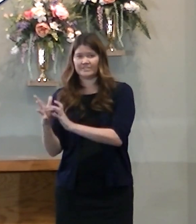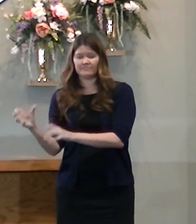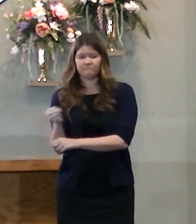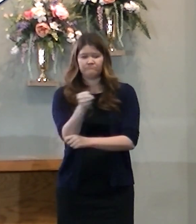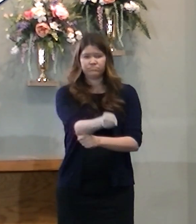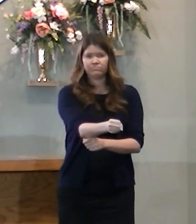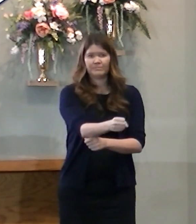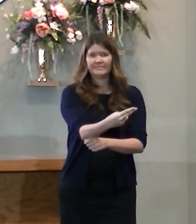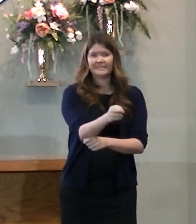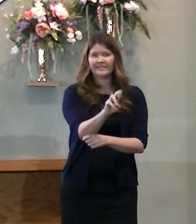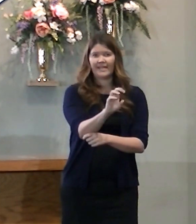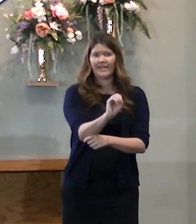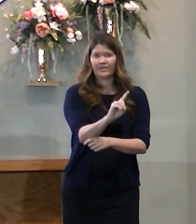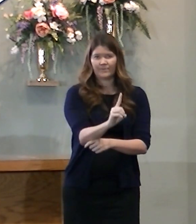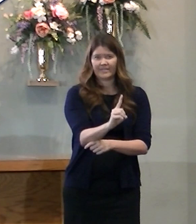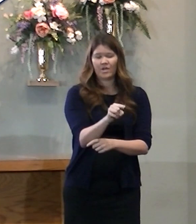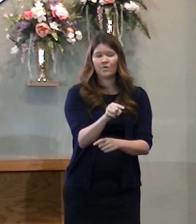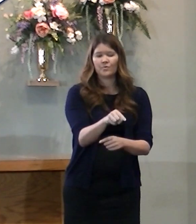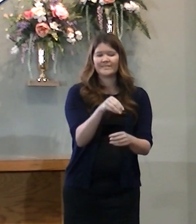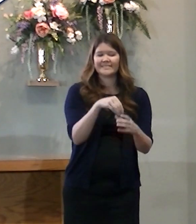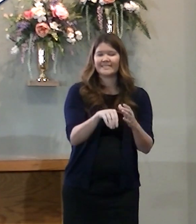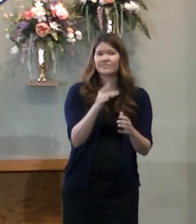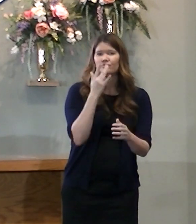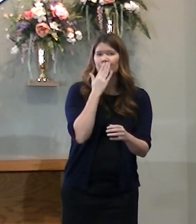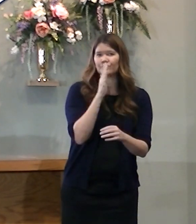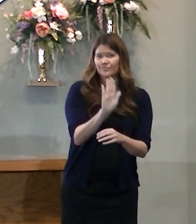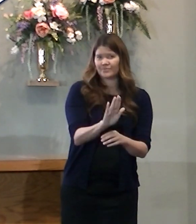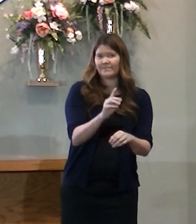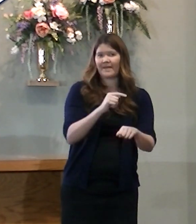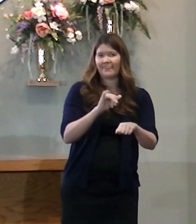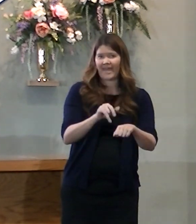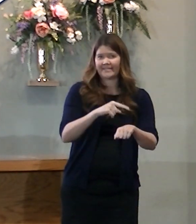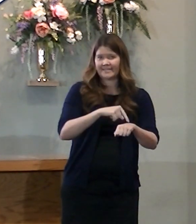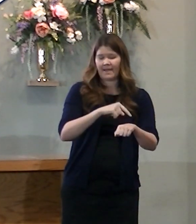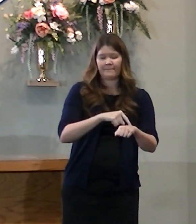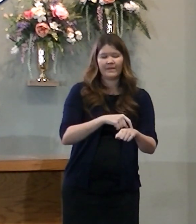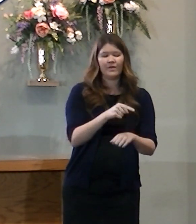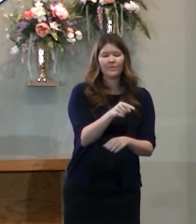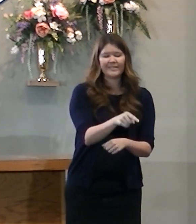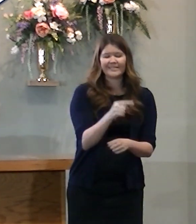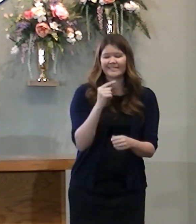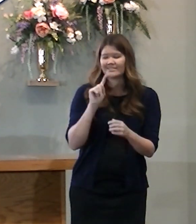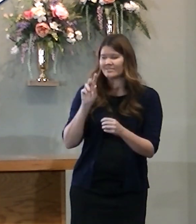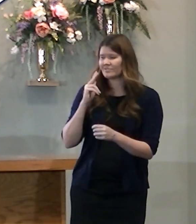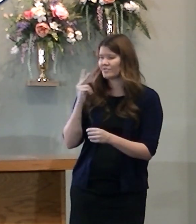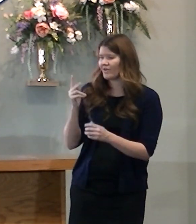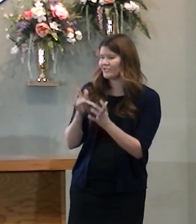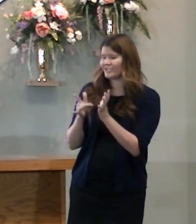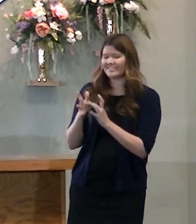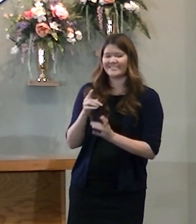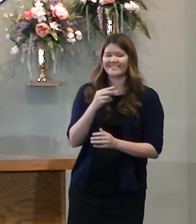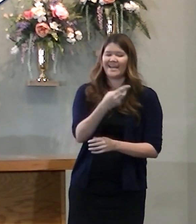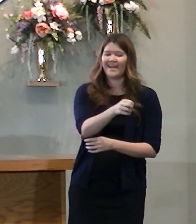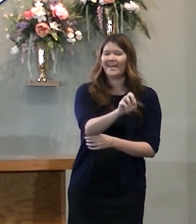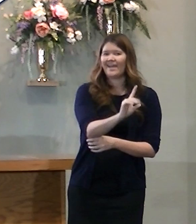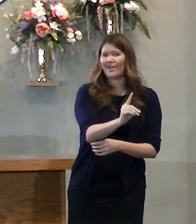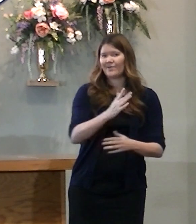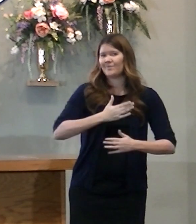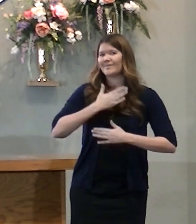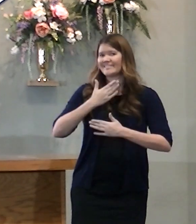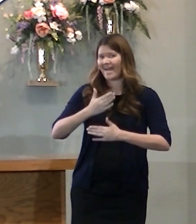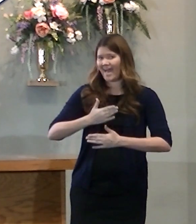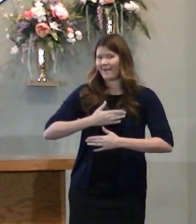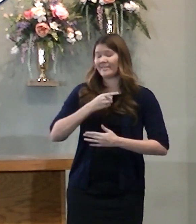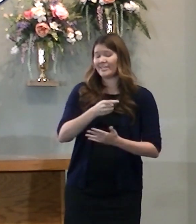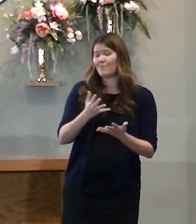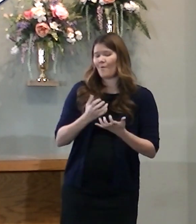himself in Jerusalem at that time. When Herod saw Jesus, he was very glad, because he had long